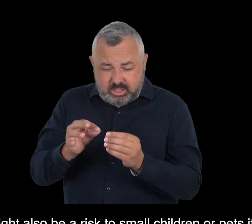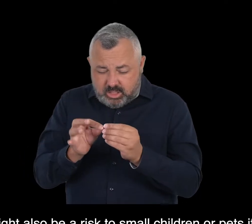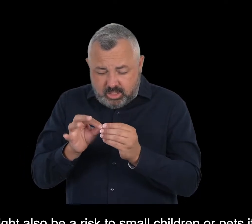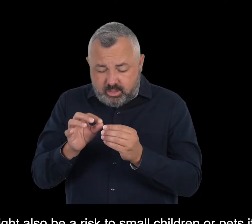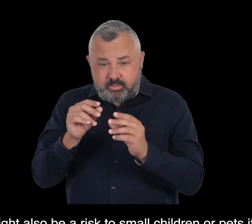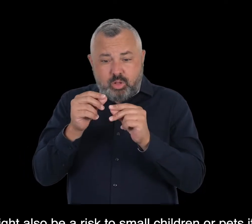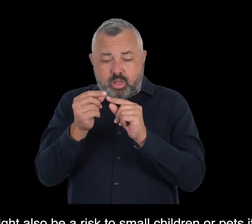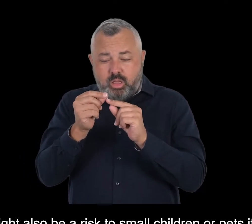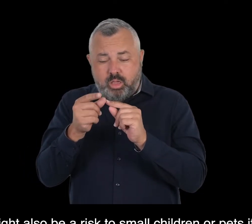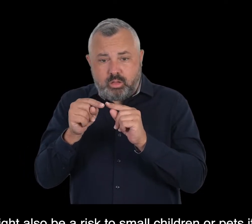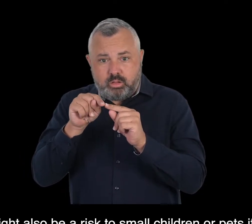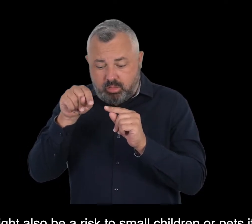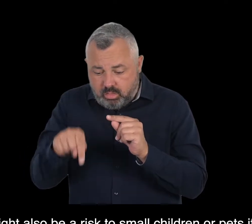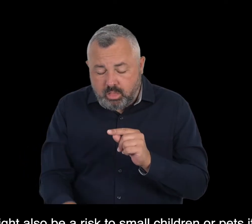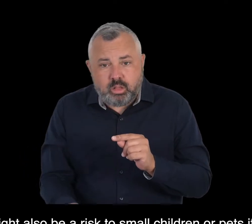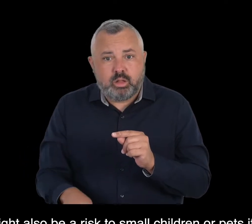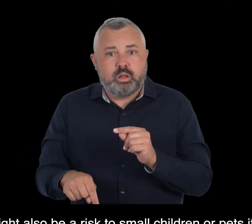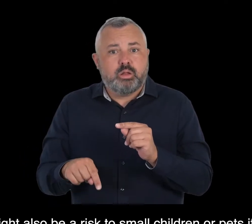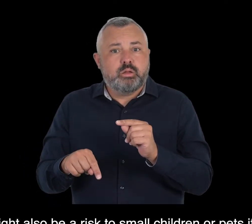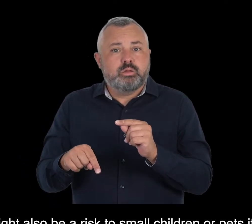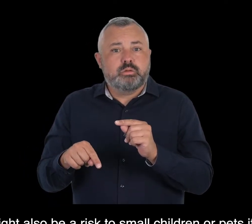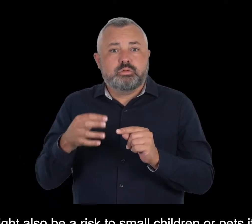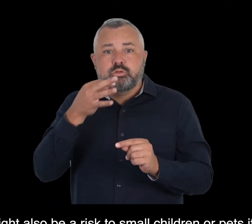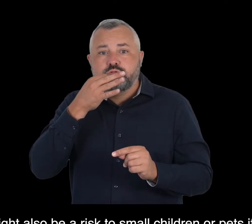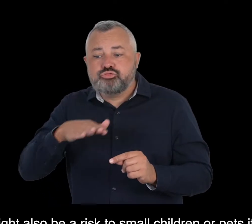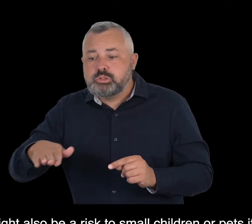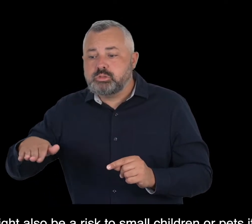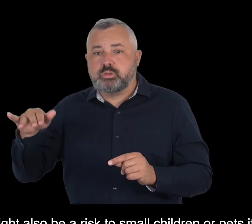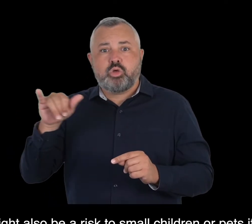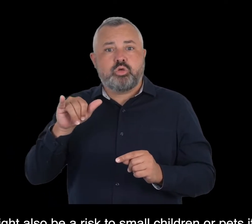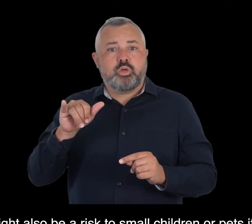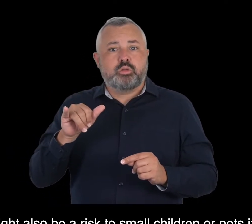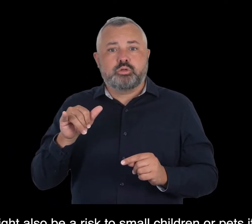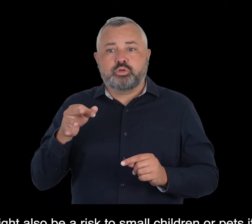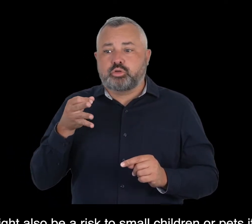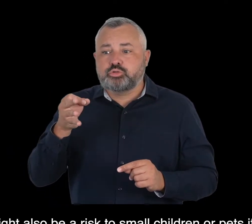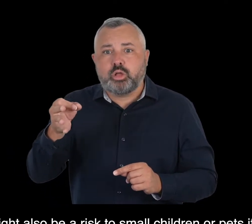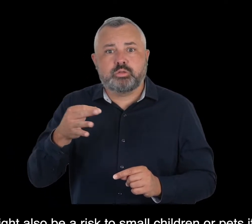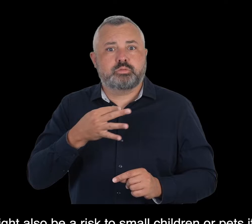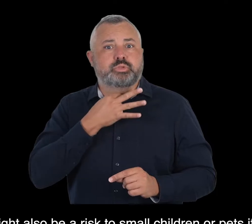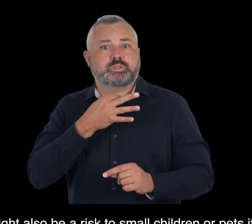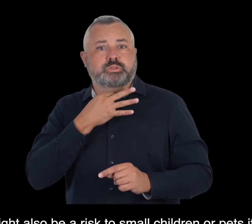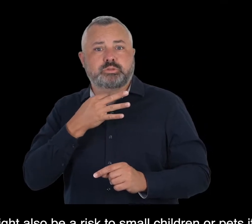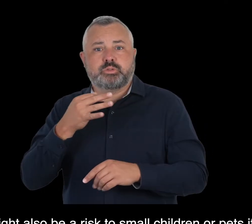there might also be a risk to small children or pets if the batteries are dropped.